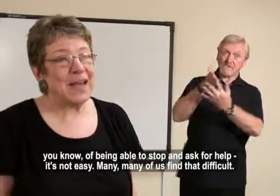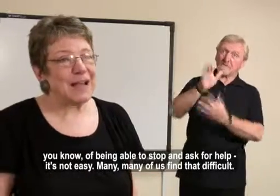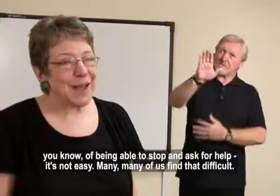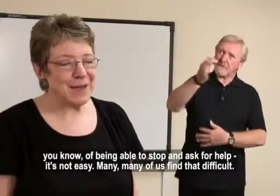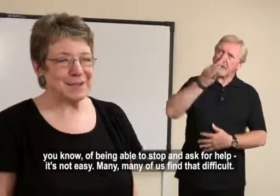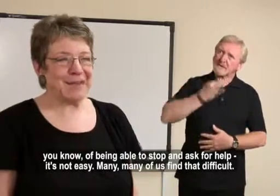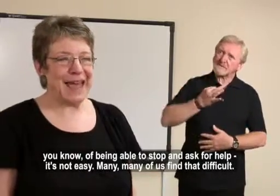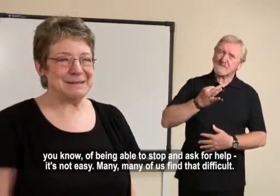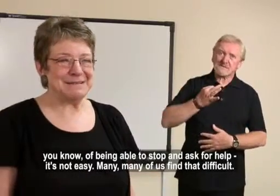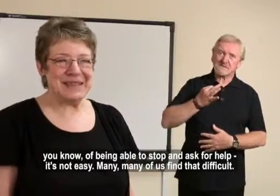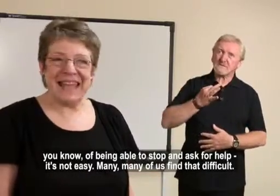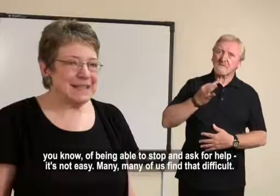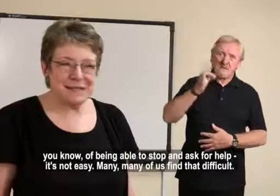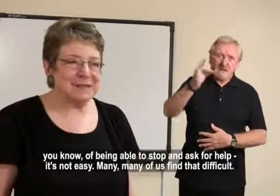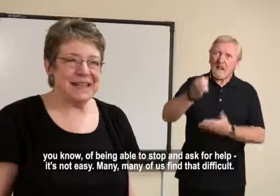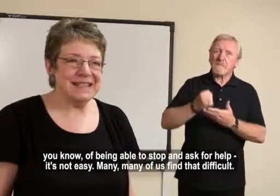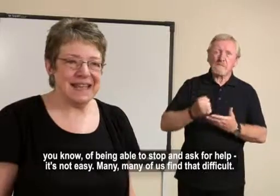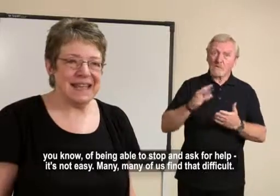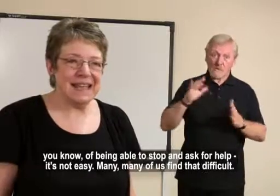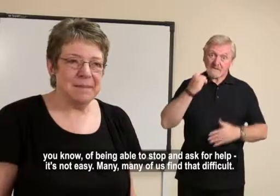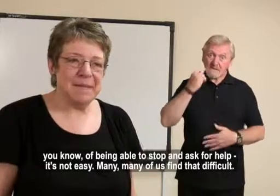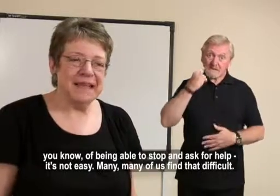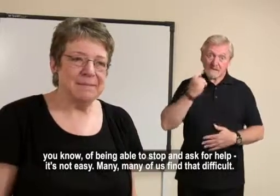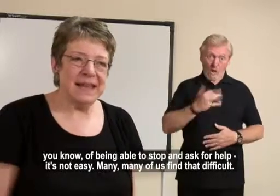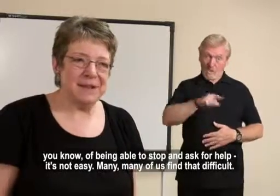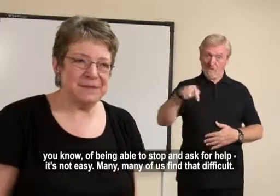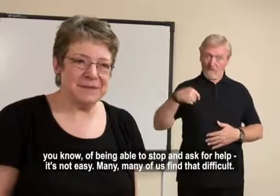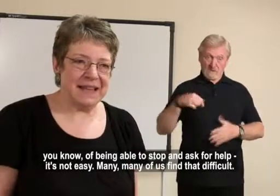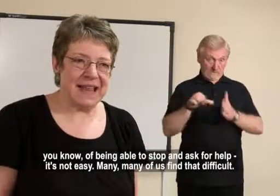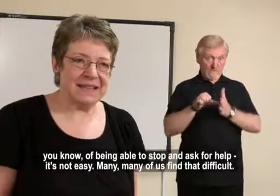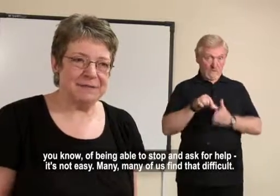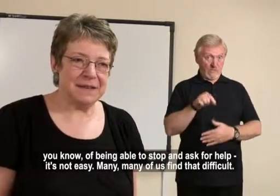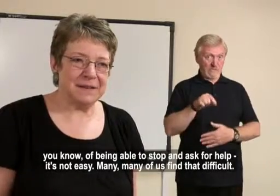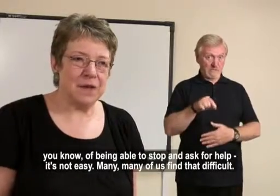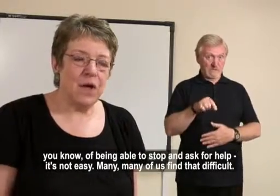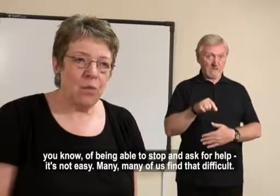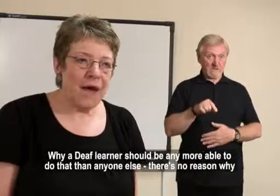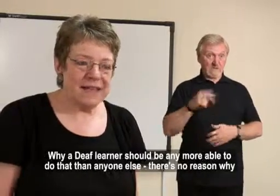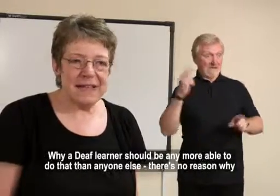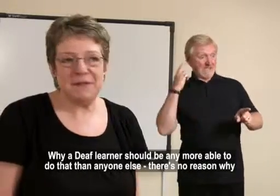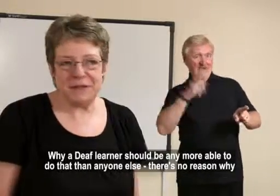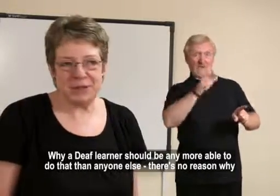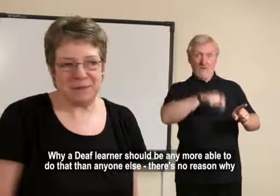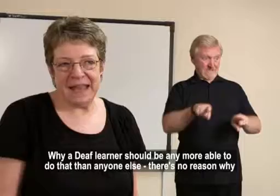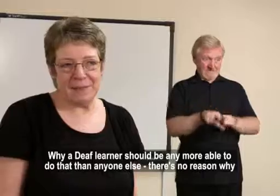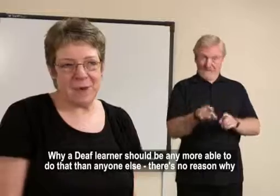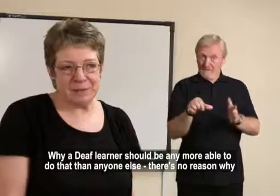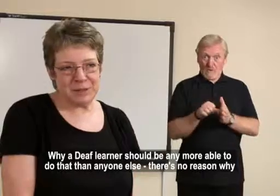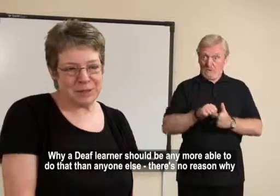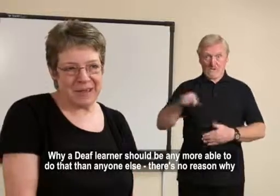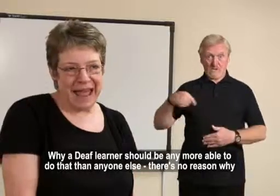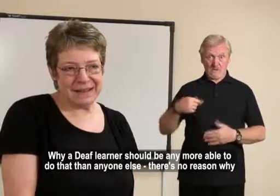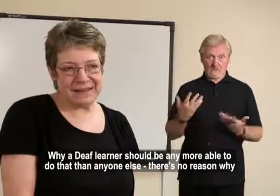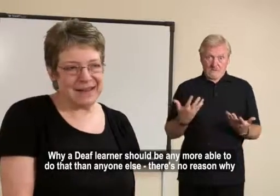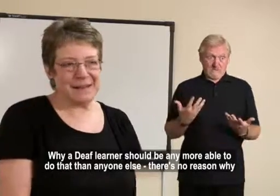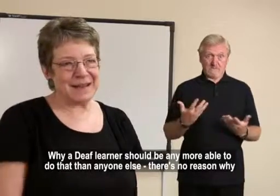stop and ask for help, it's not easy. Many of us find that difficult. Why a deaf learner should be any more able